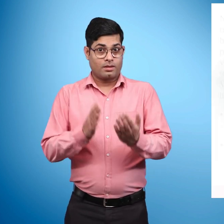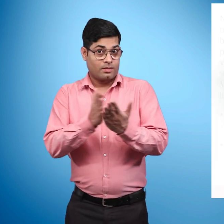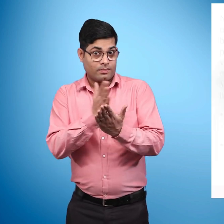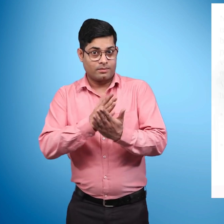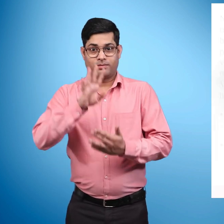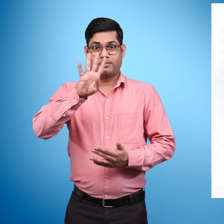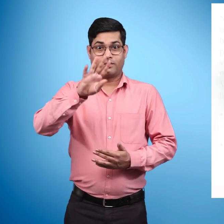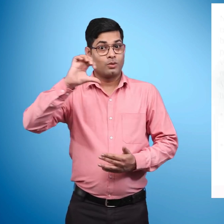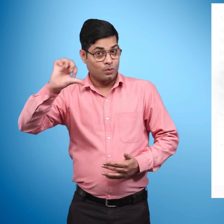Page